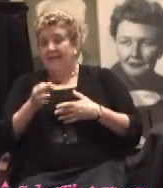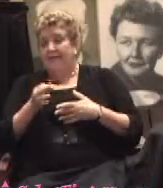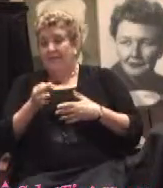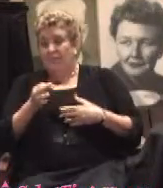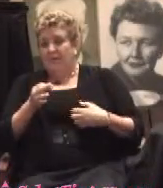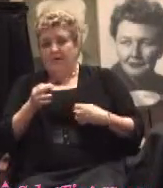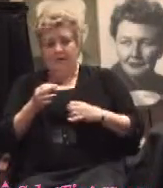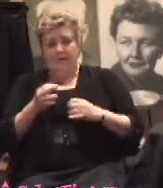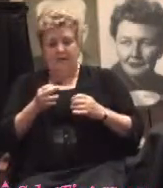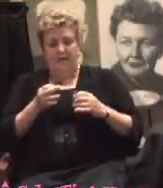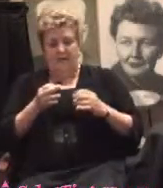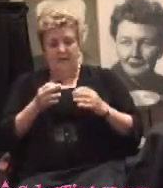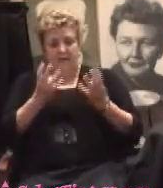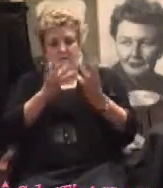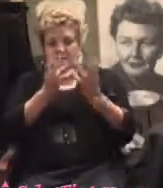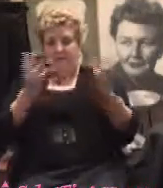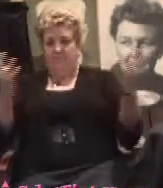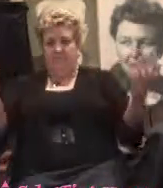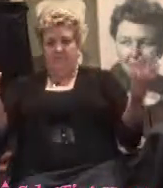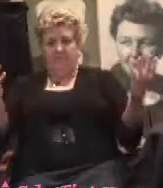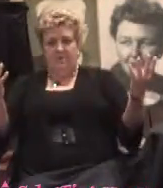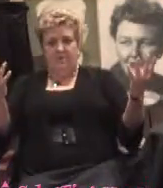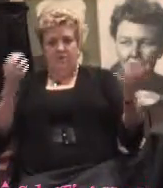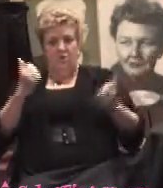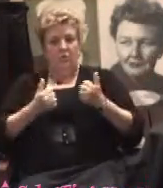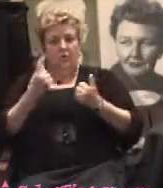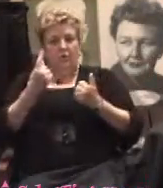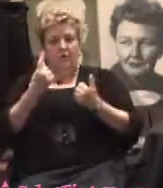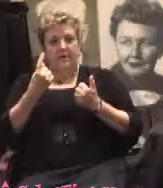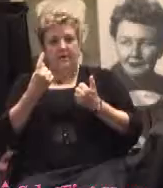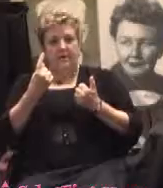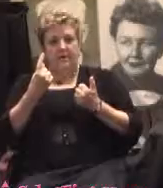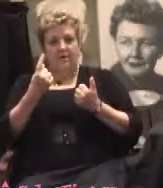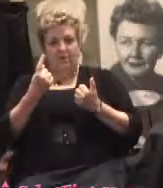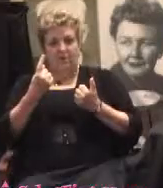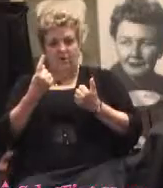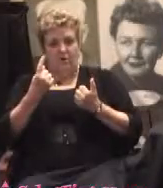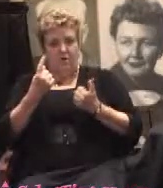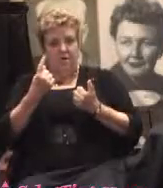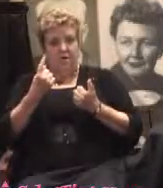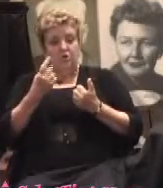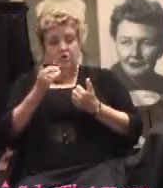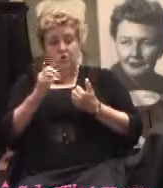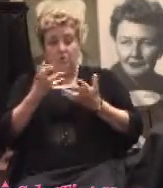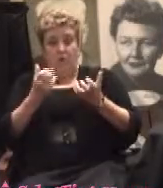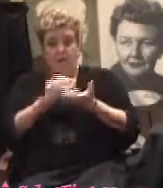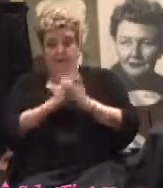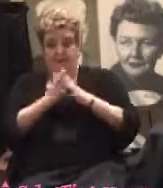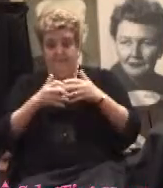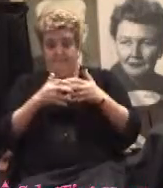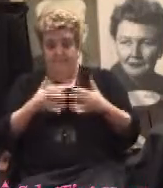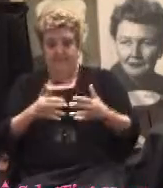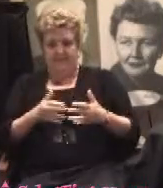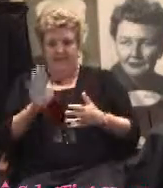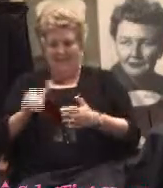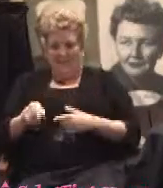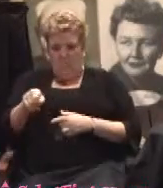waitresses at this restaurant and said, which one of them do you want to get pregnant? I would have said, not her. Maybe her, she seems